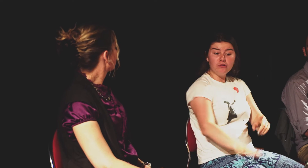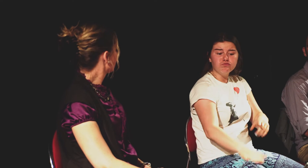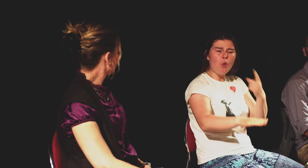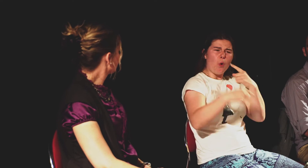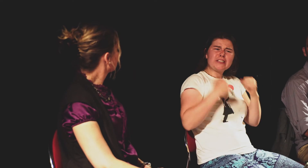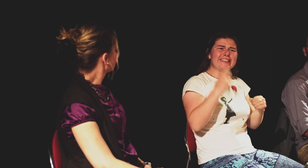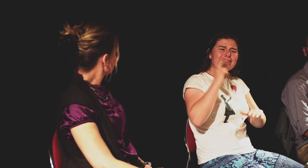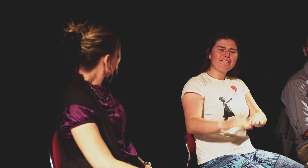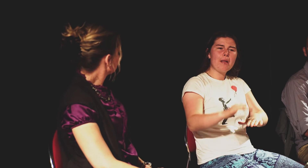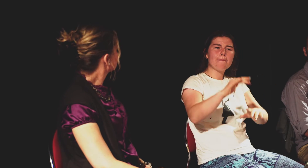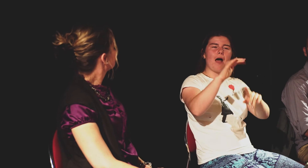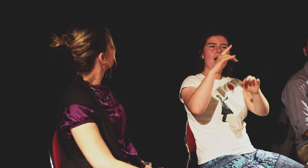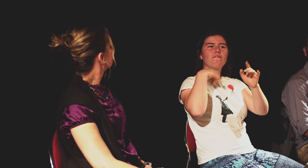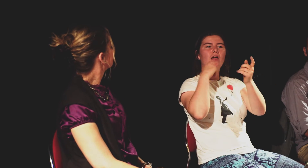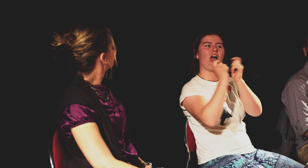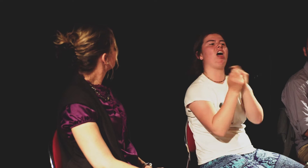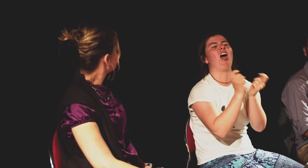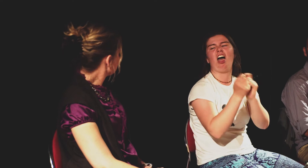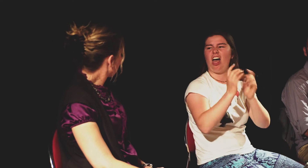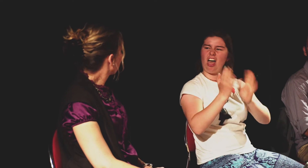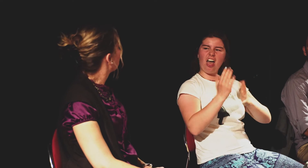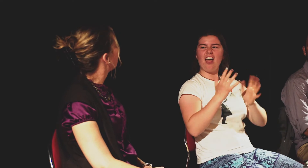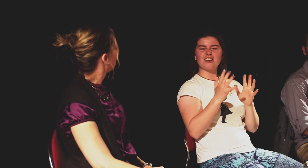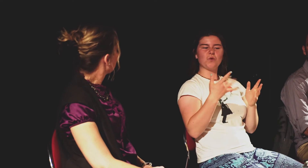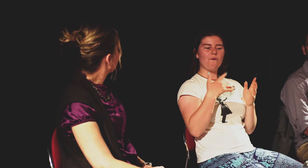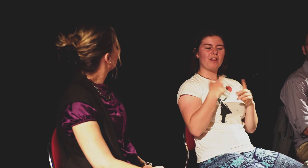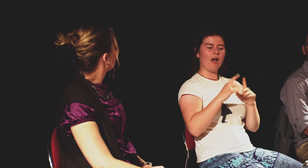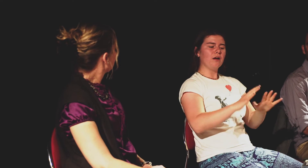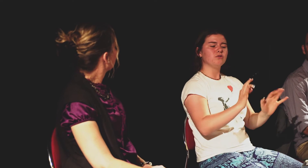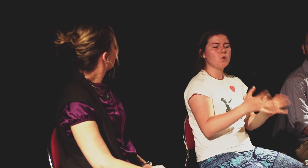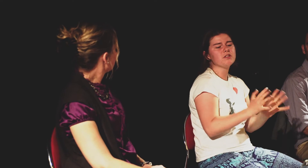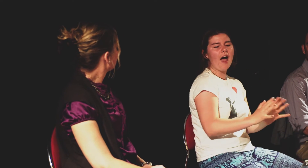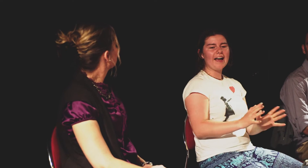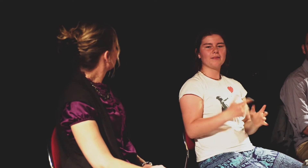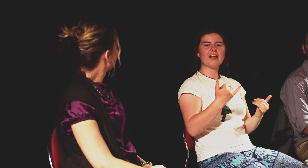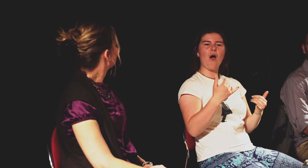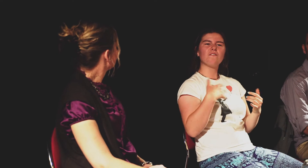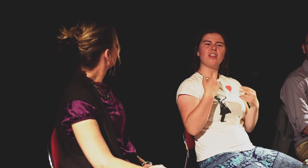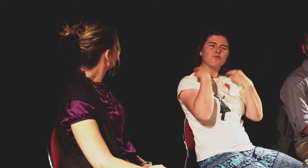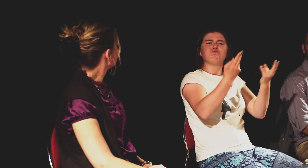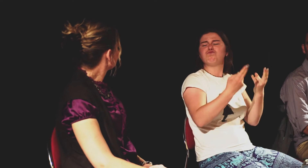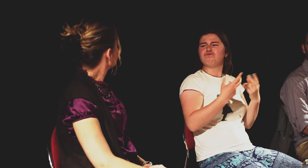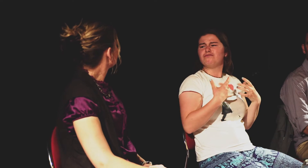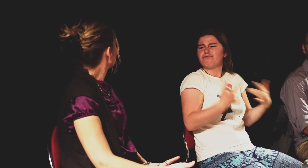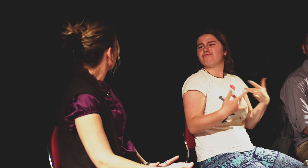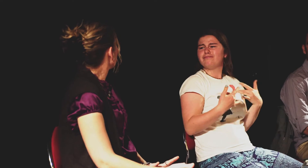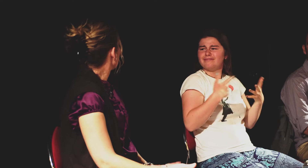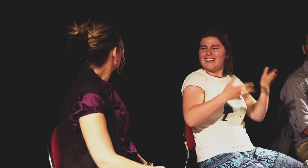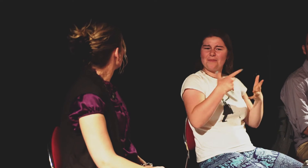developed a really strong signing identity. Of course, I grew up deaf, but I kind of was trying to find my way through the hearing world at that time.